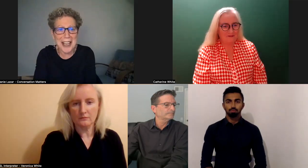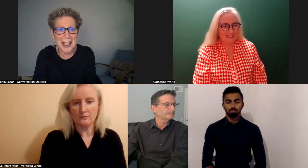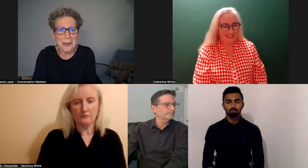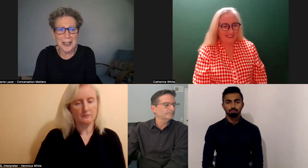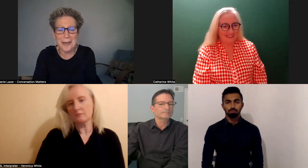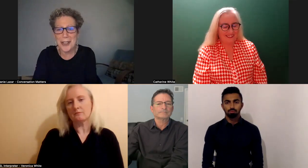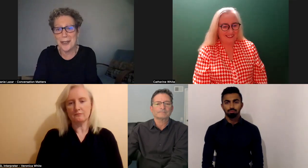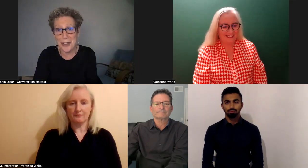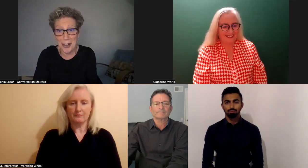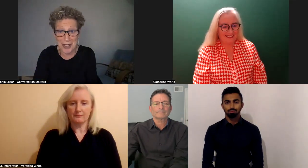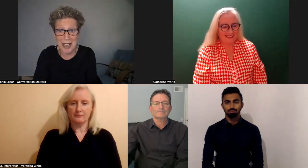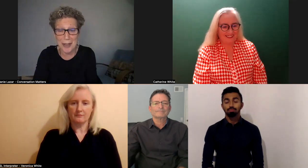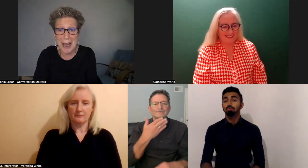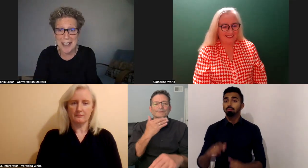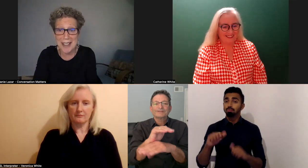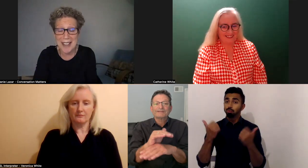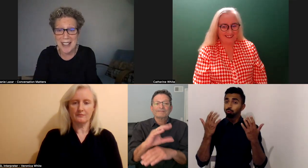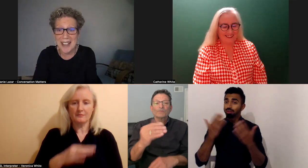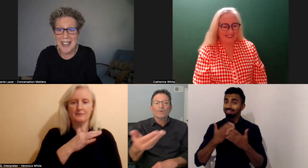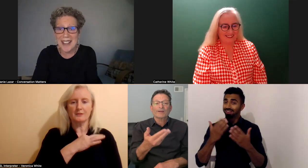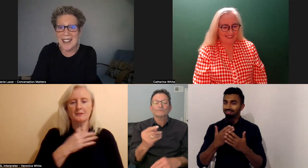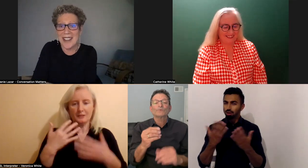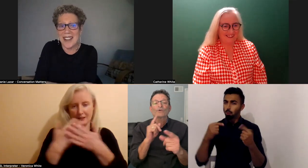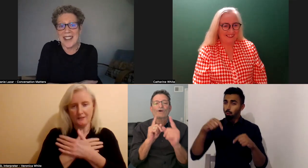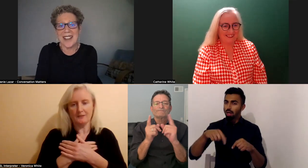Good evening and welcome to Conversation Matters.